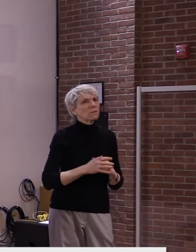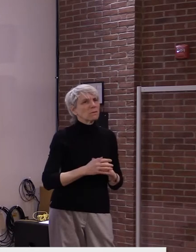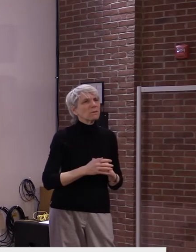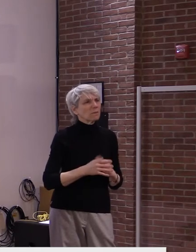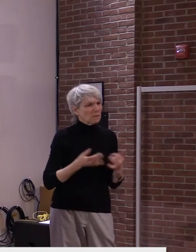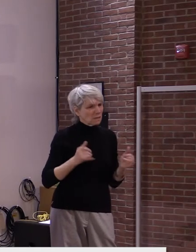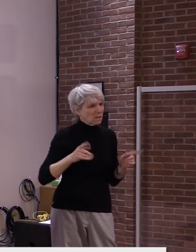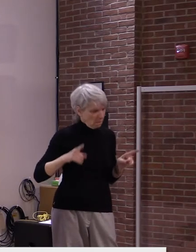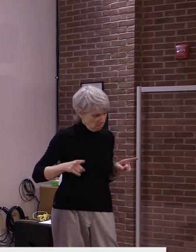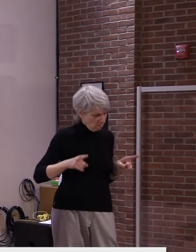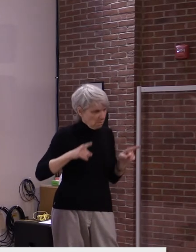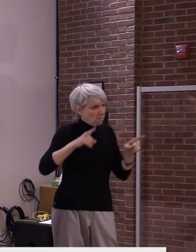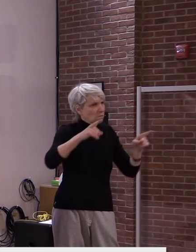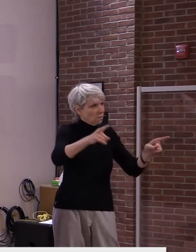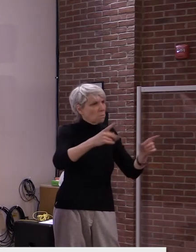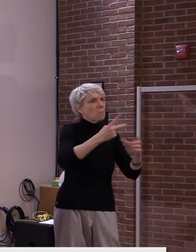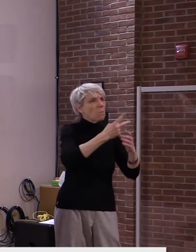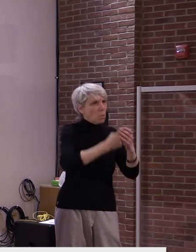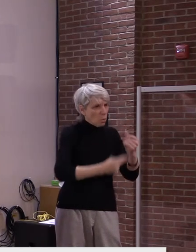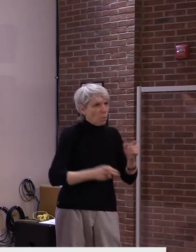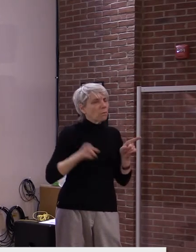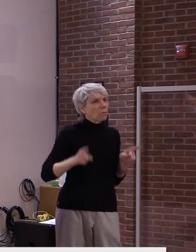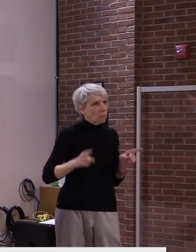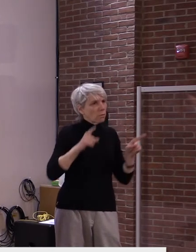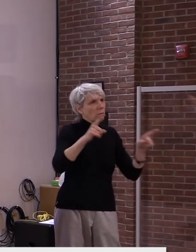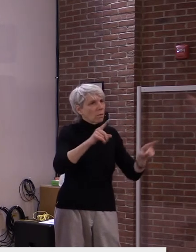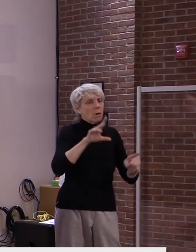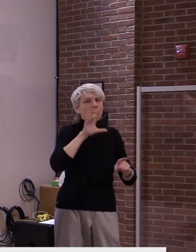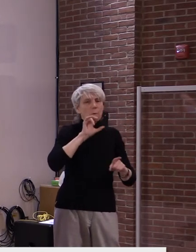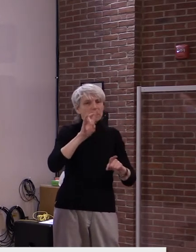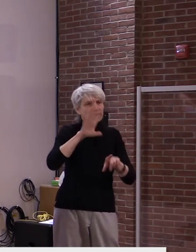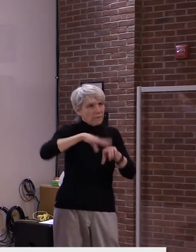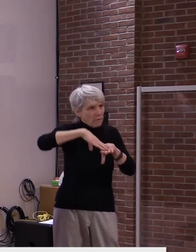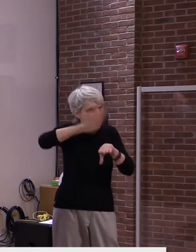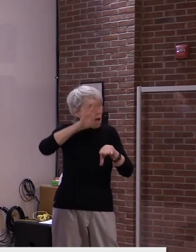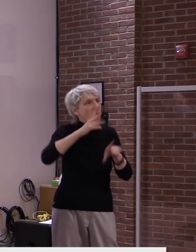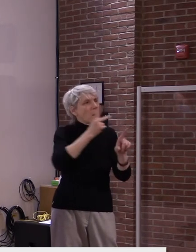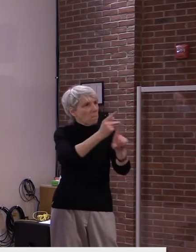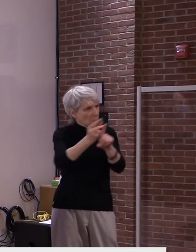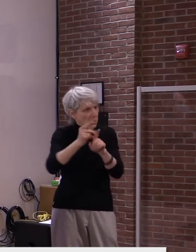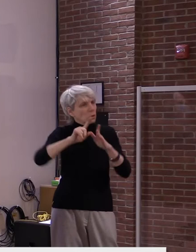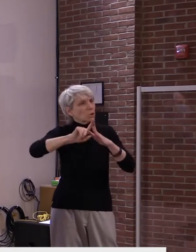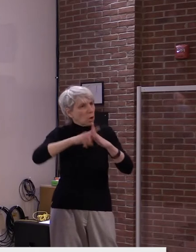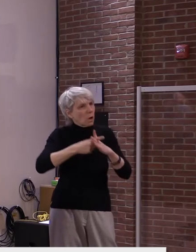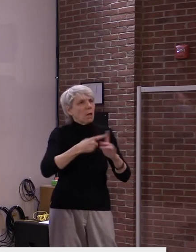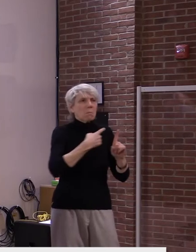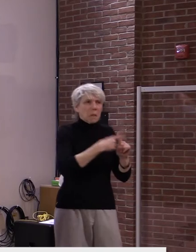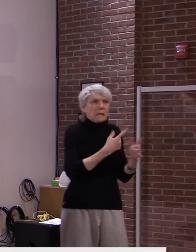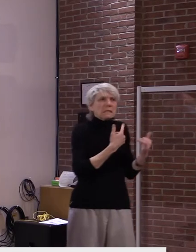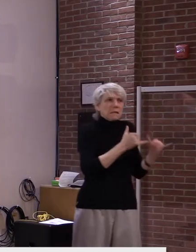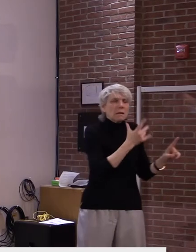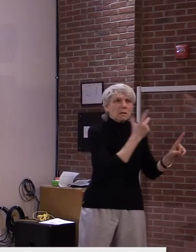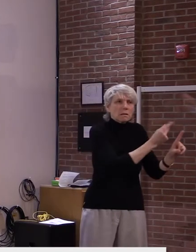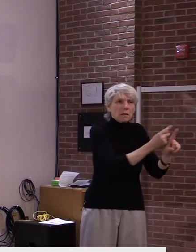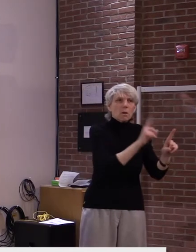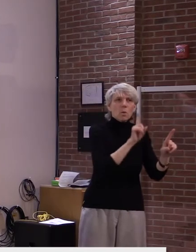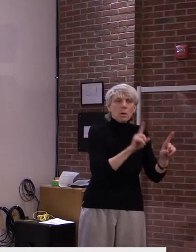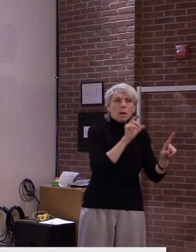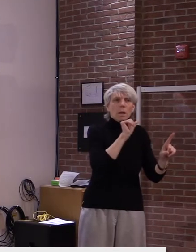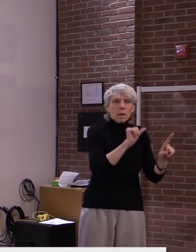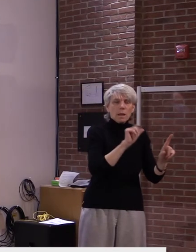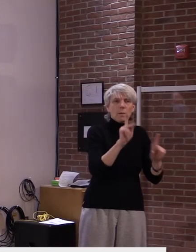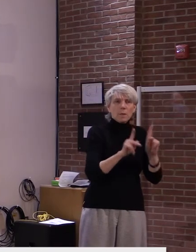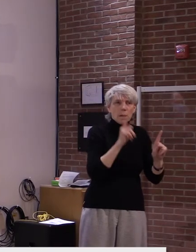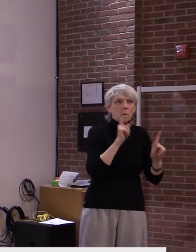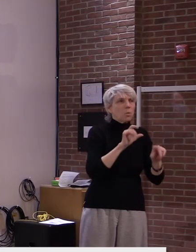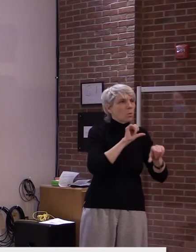will continue to provide vaccine for that area. So we are allocating vaccine for 1A to